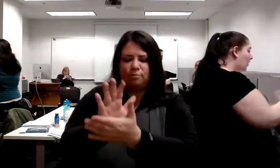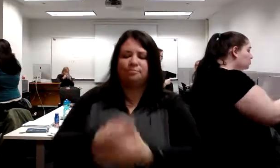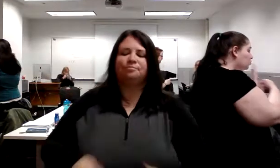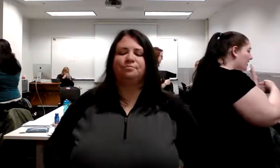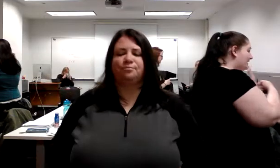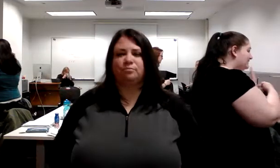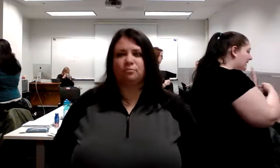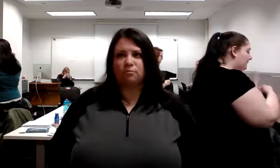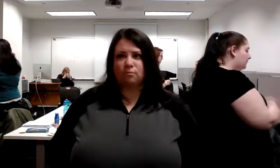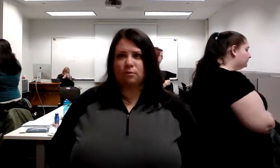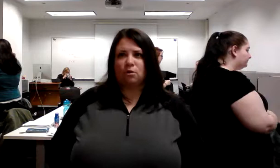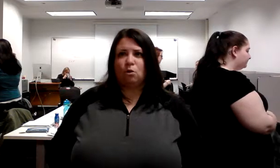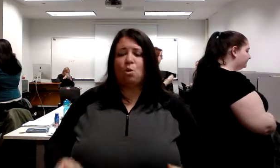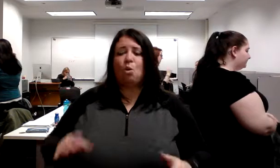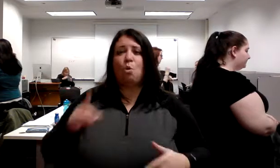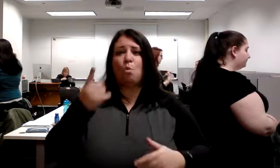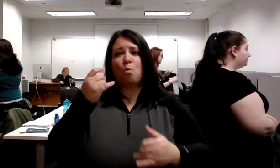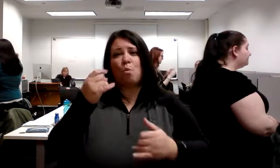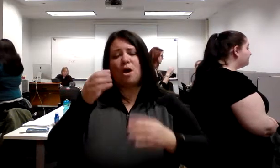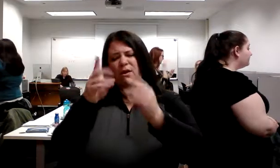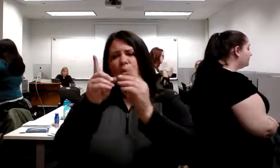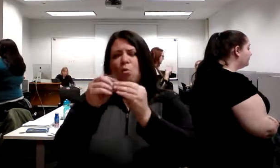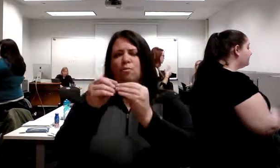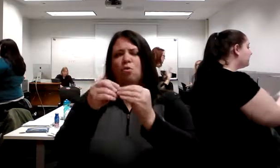One last picture of this. It's called white trumpet flower.